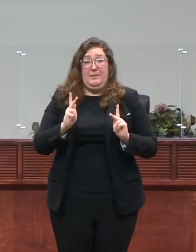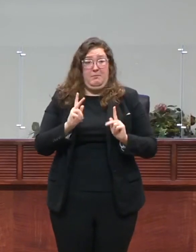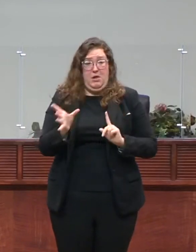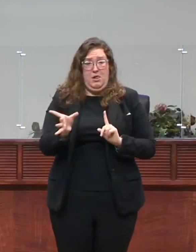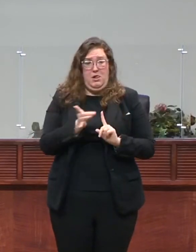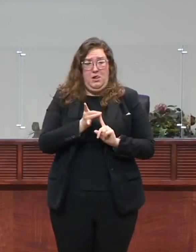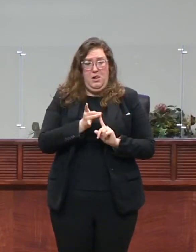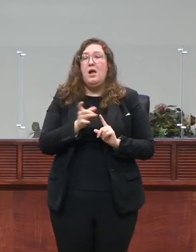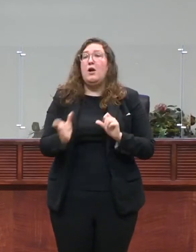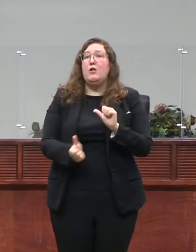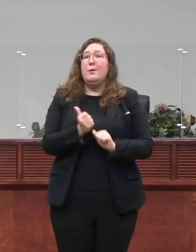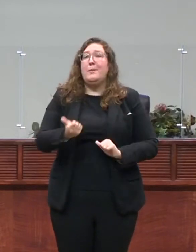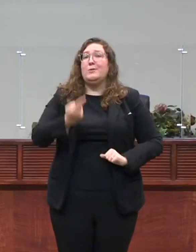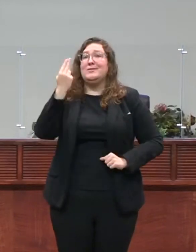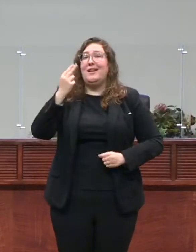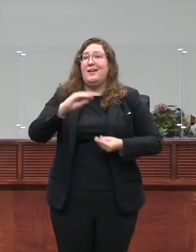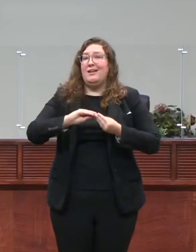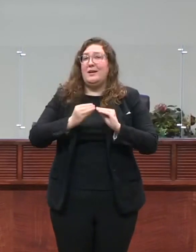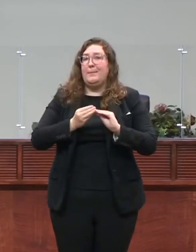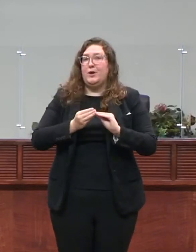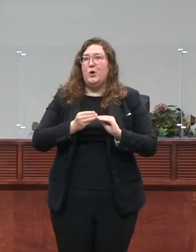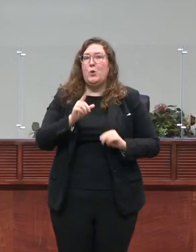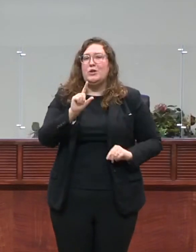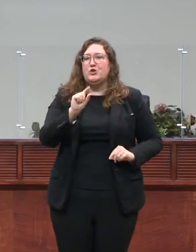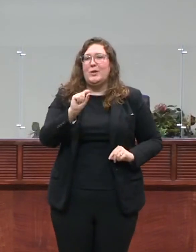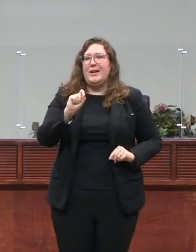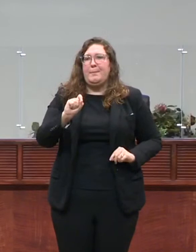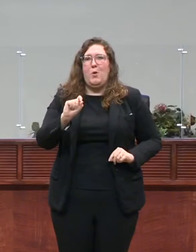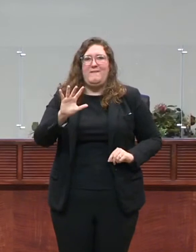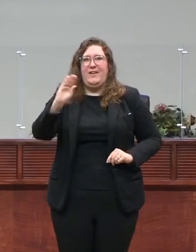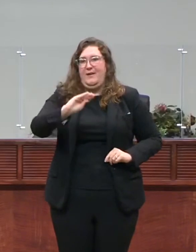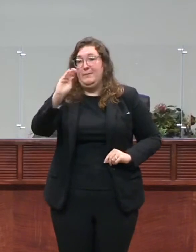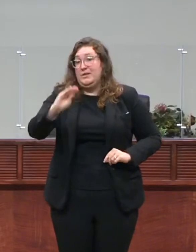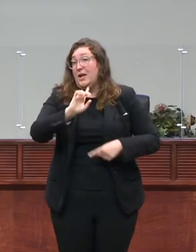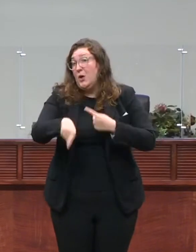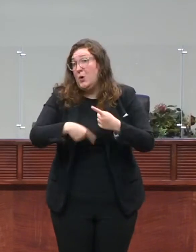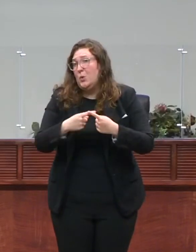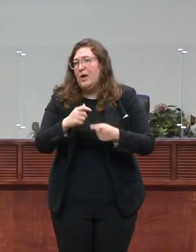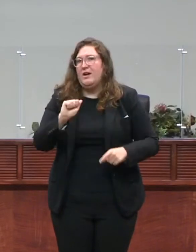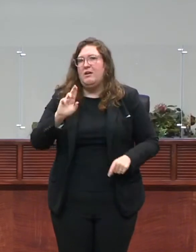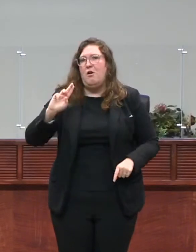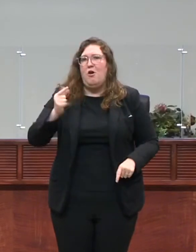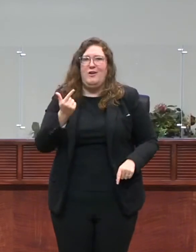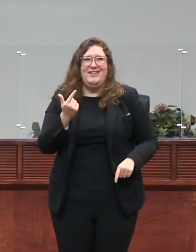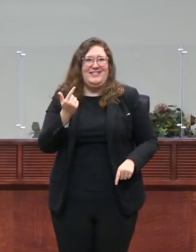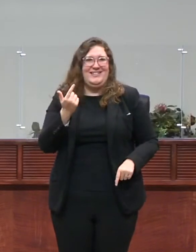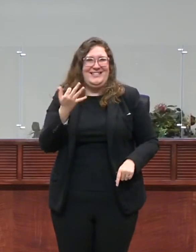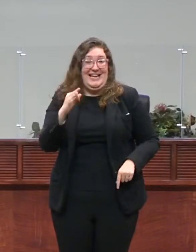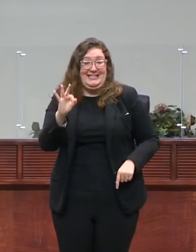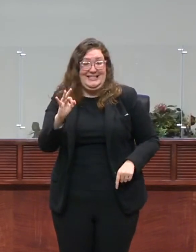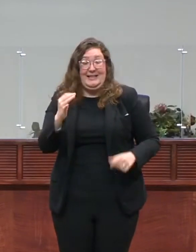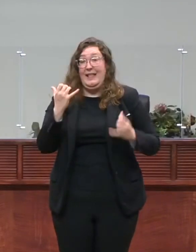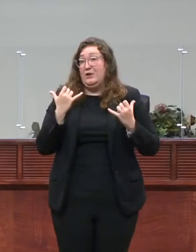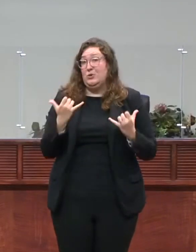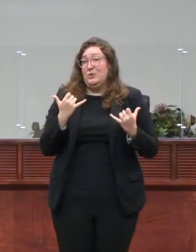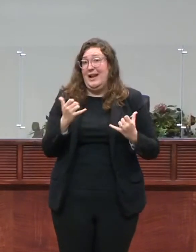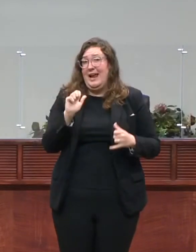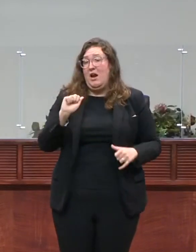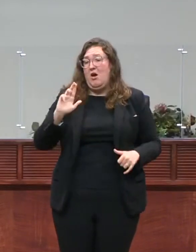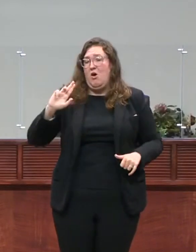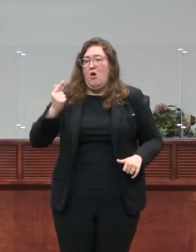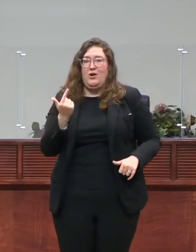was 20.5 on August 19. Today, on August 29th,